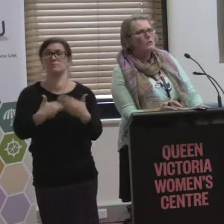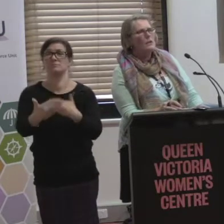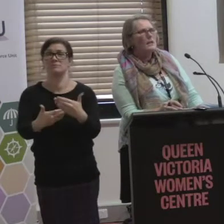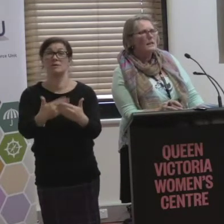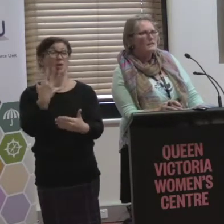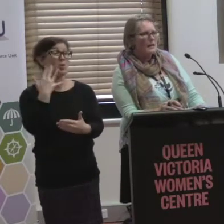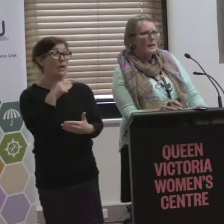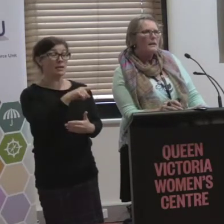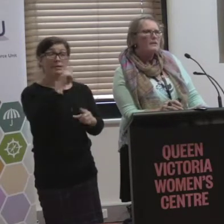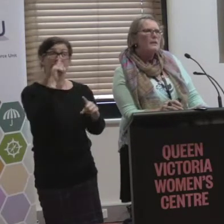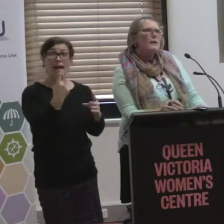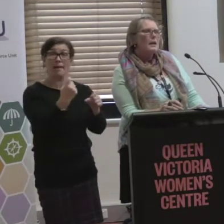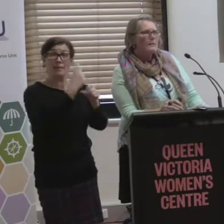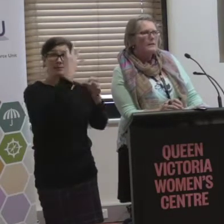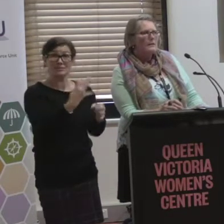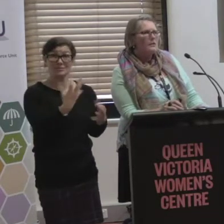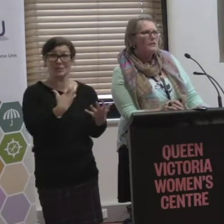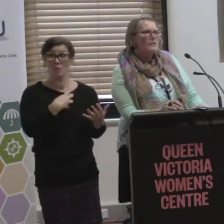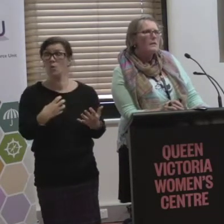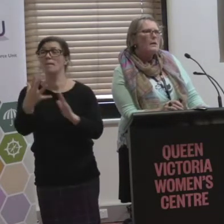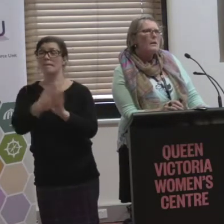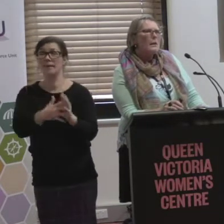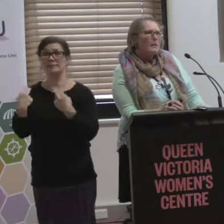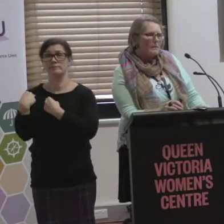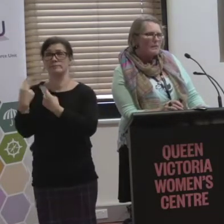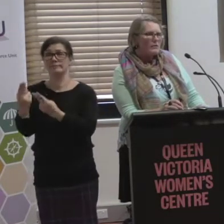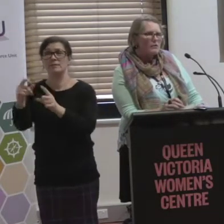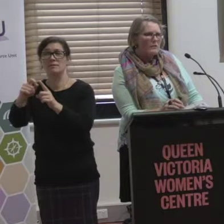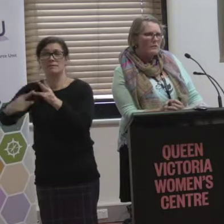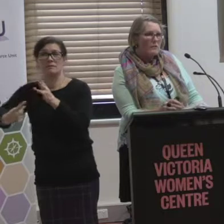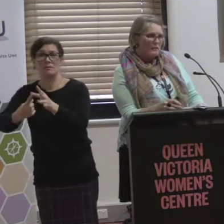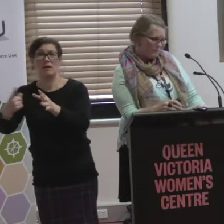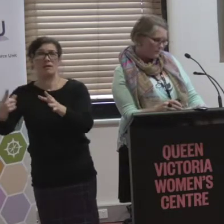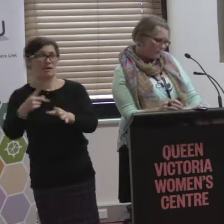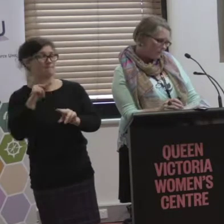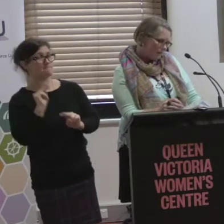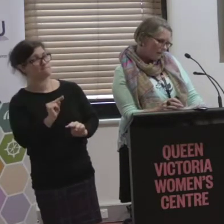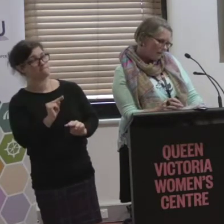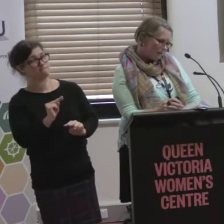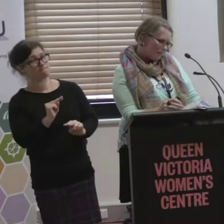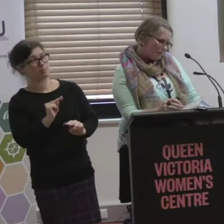when the attorney needs to act and make decisions in the best interest of the principal.